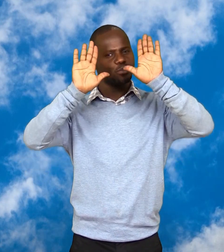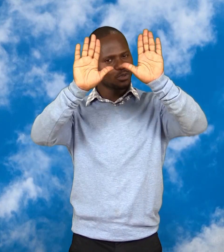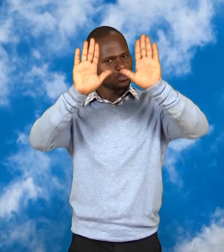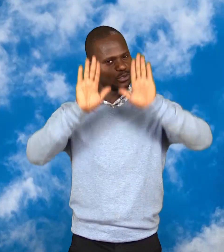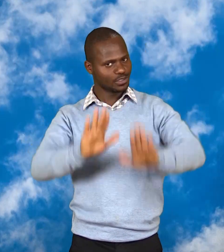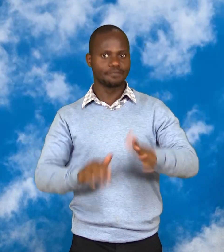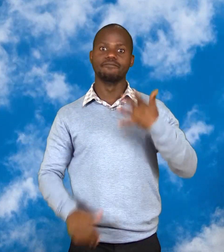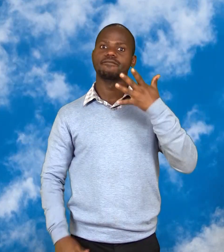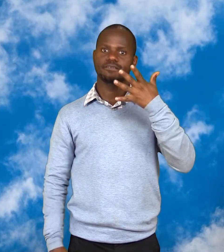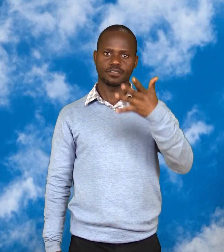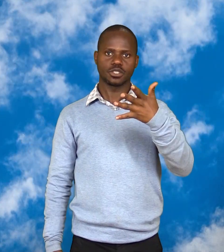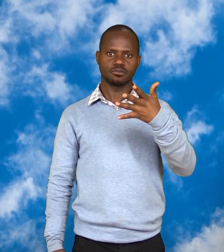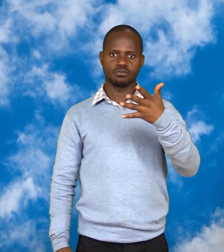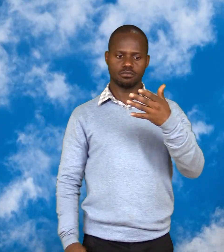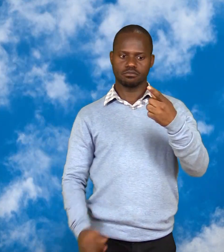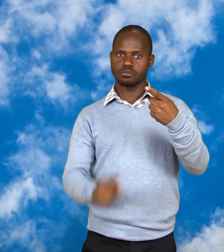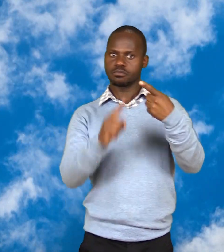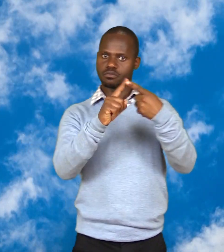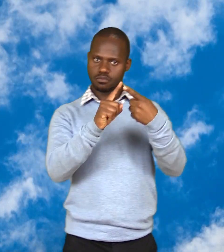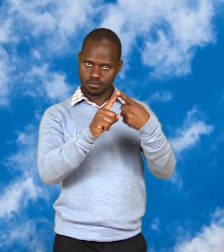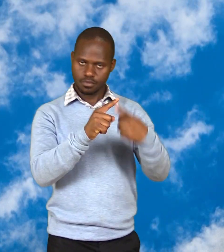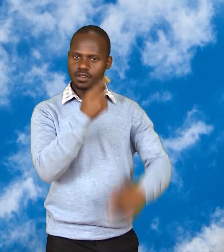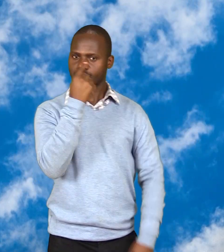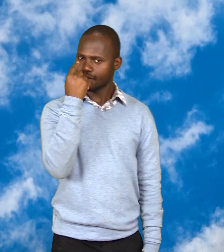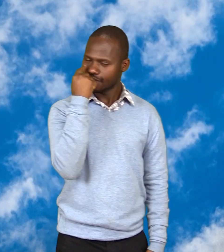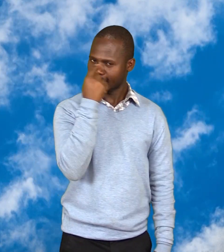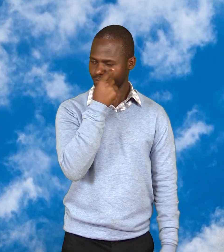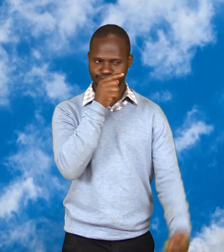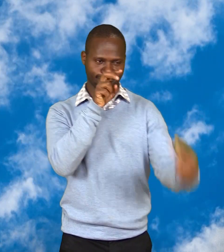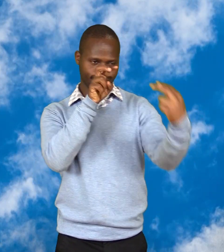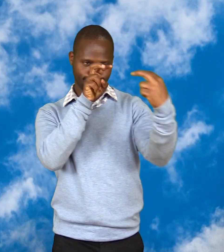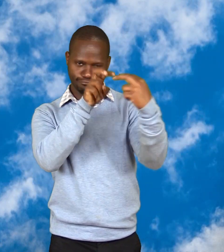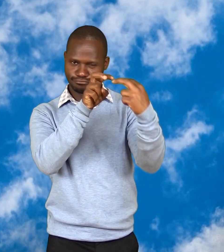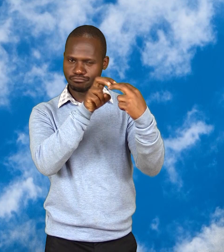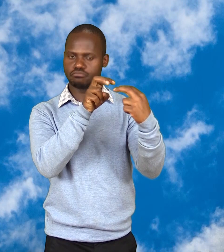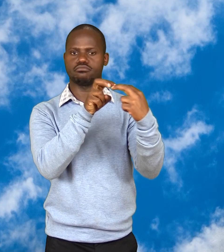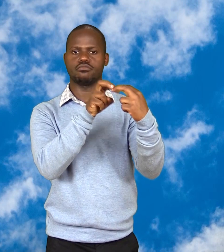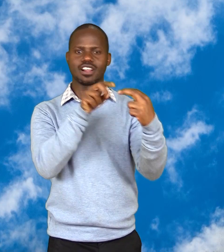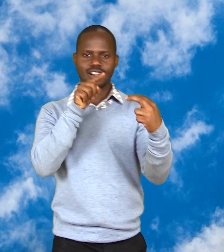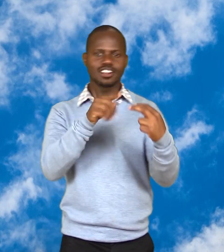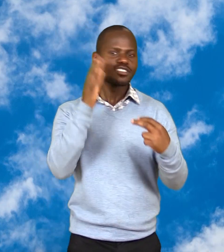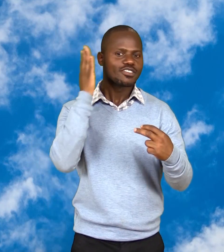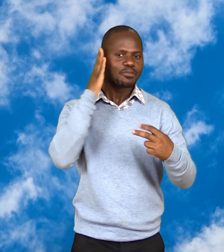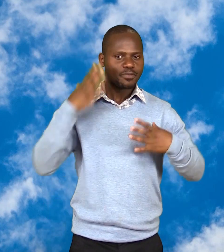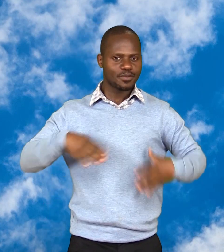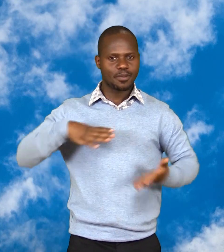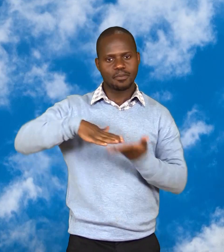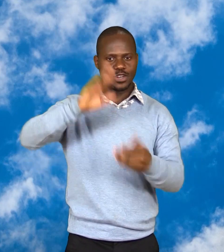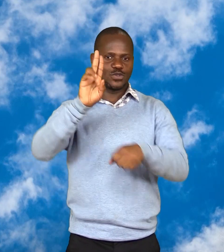Deaf culture has 5 key components. The first one is eye